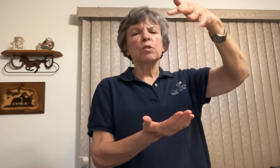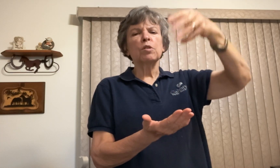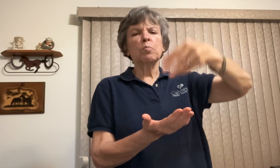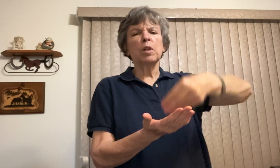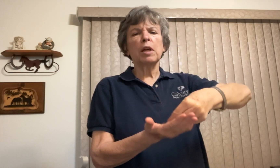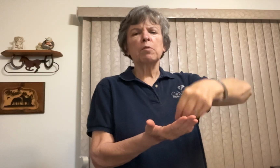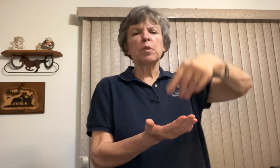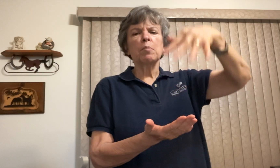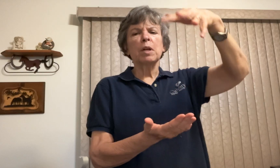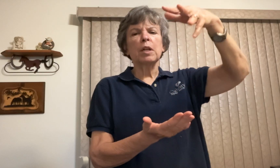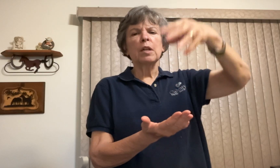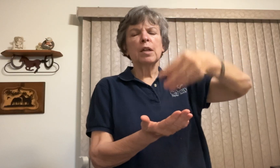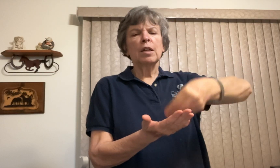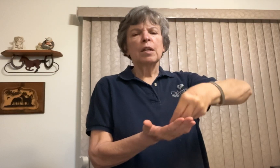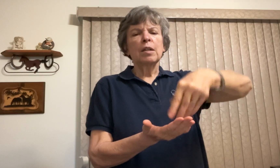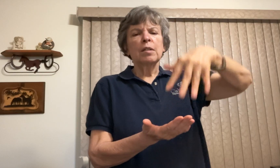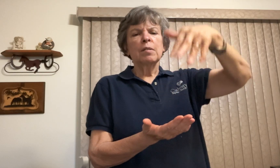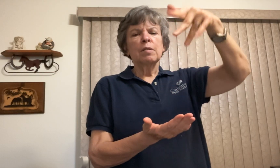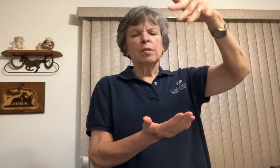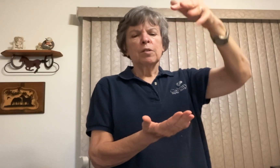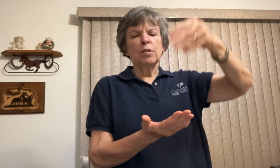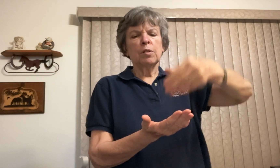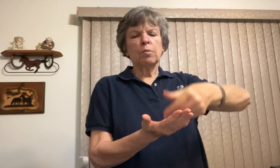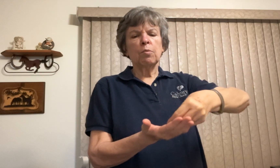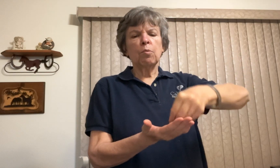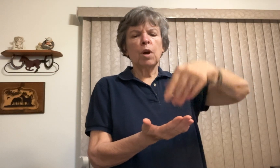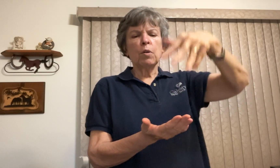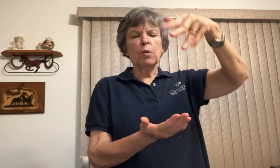you're playing with the money. So wealth.